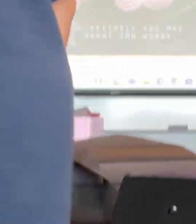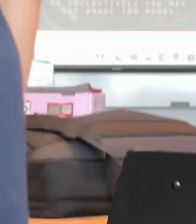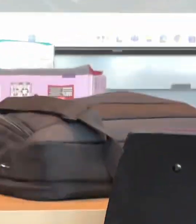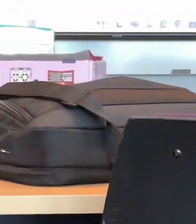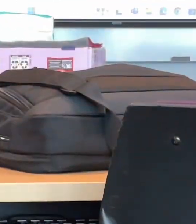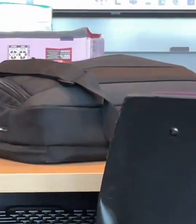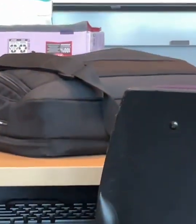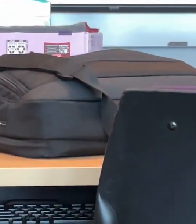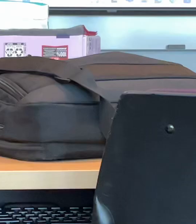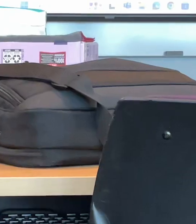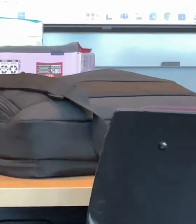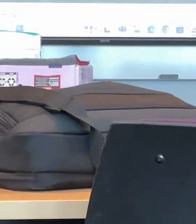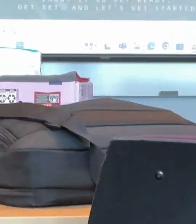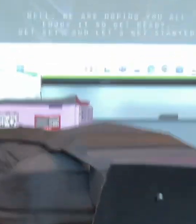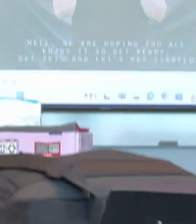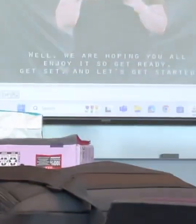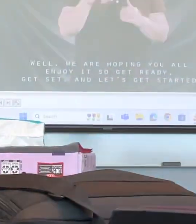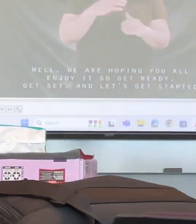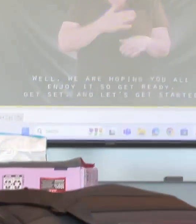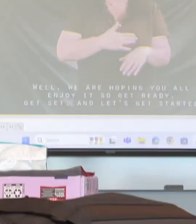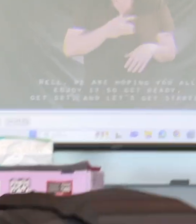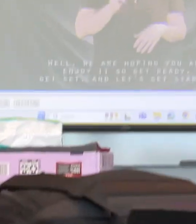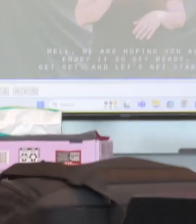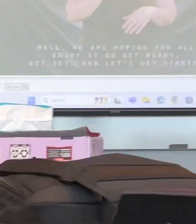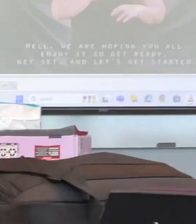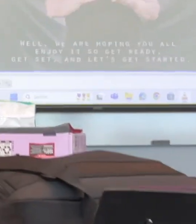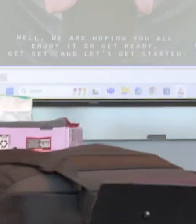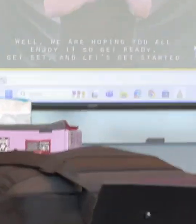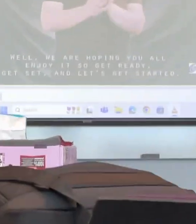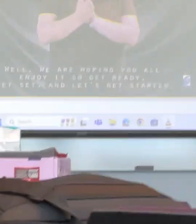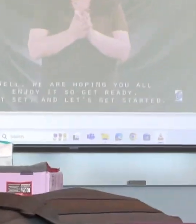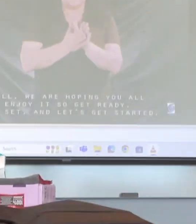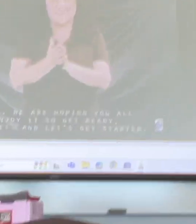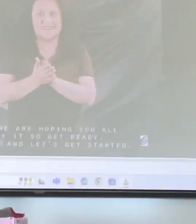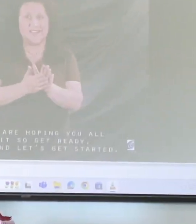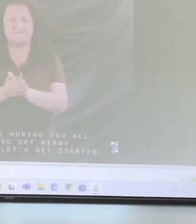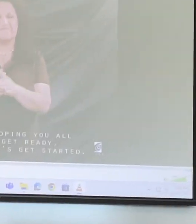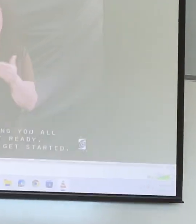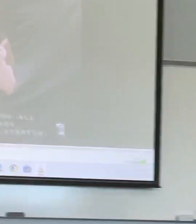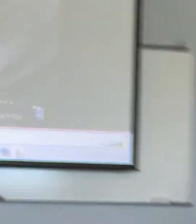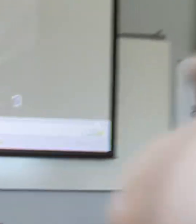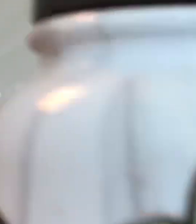100 words. Well, we're hoping you all enjoy it. So get ready, get set, let's get started.